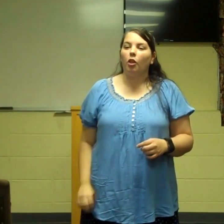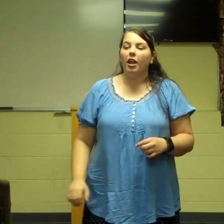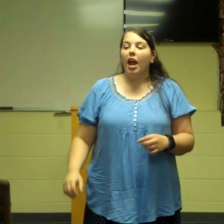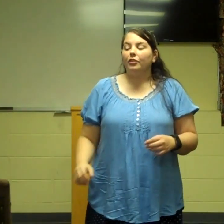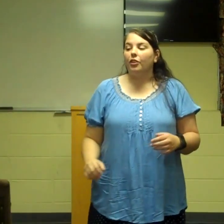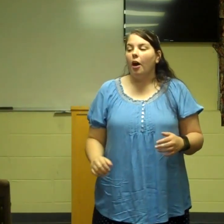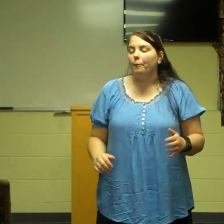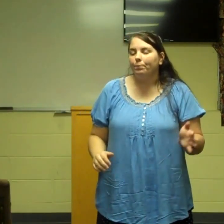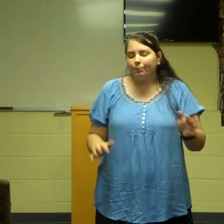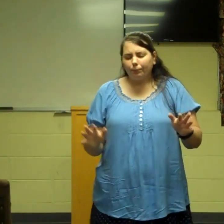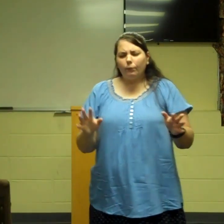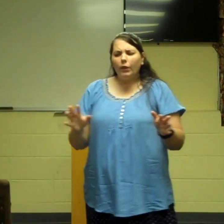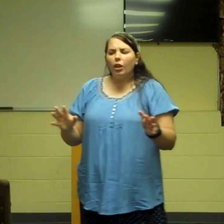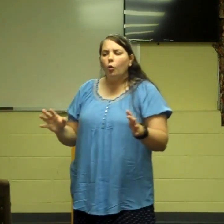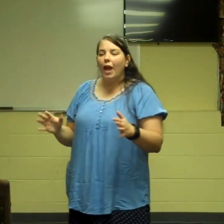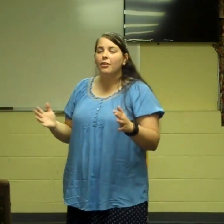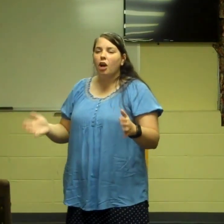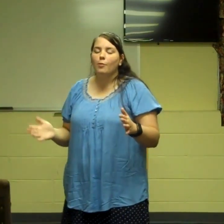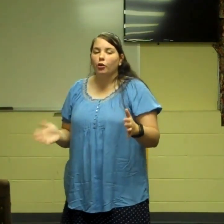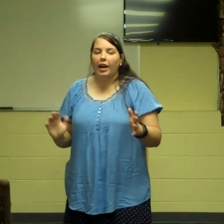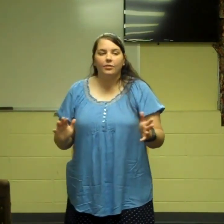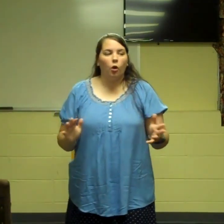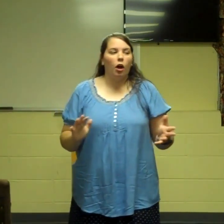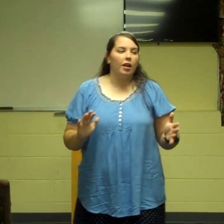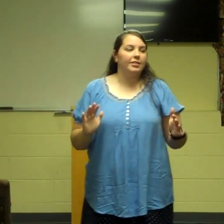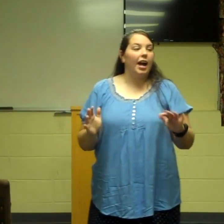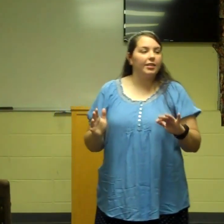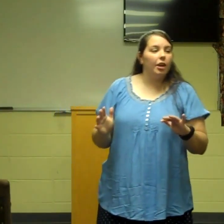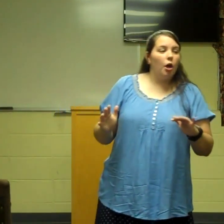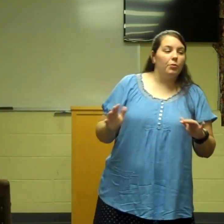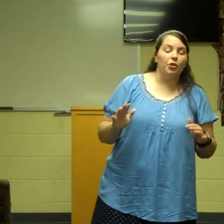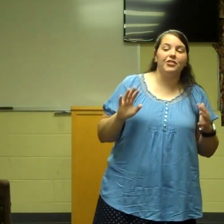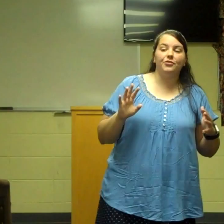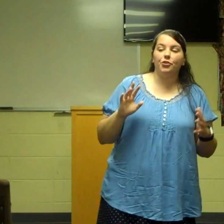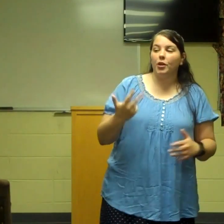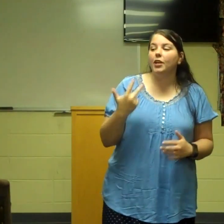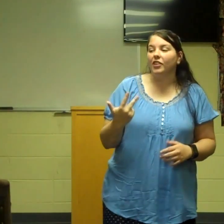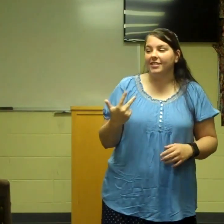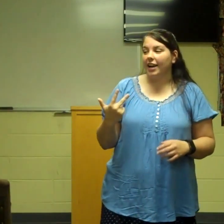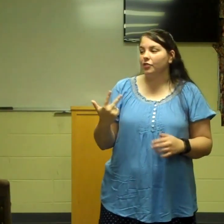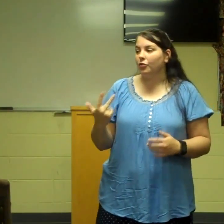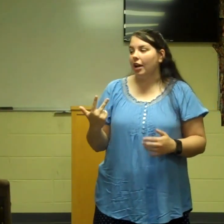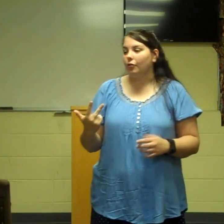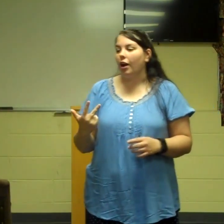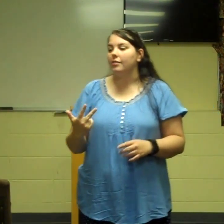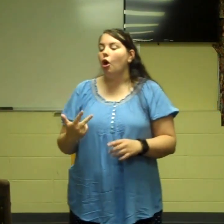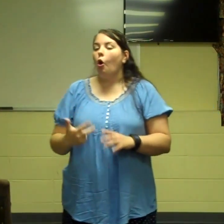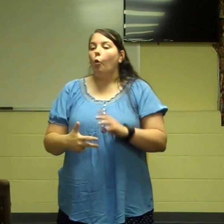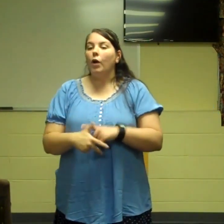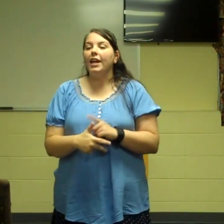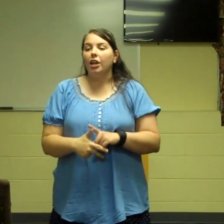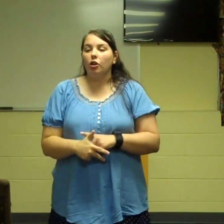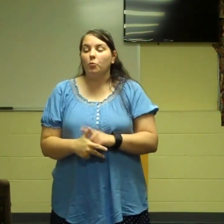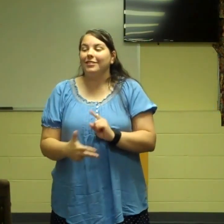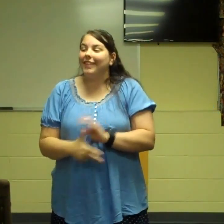one a lot. We haven't talked about grace a whole lot as signs, but there's 3 different signs for the sign for grace. We use, because